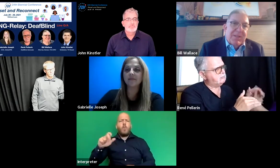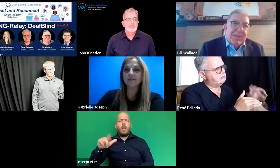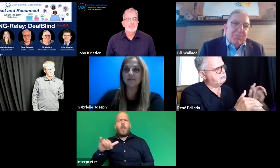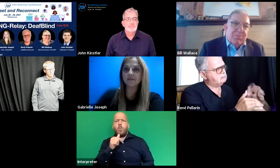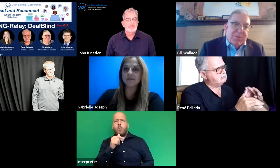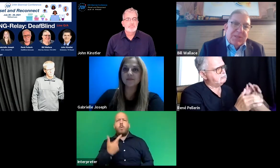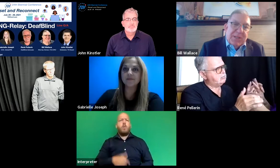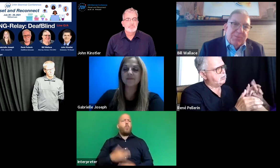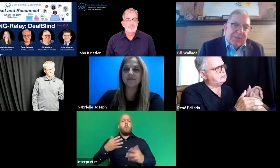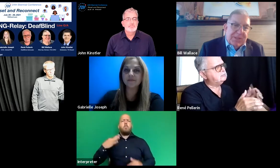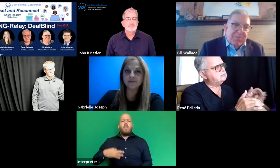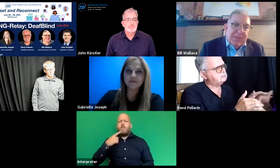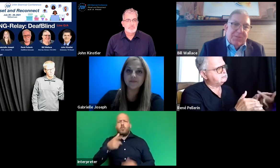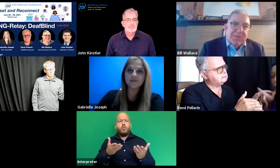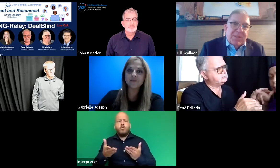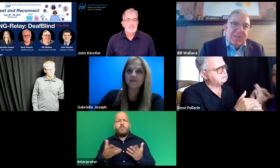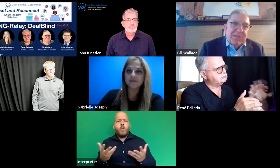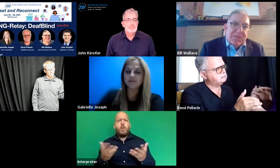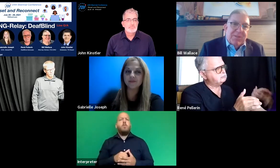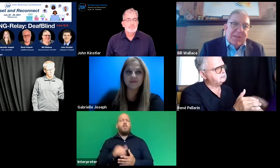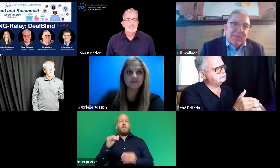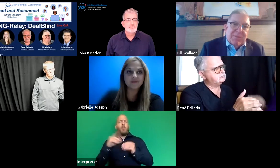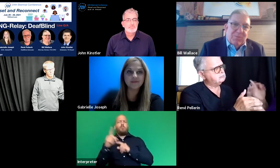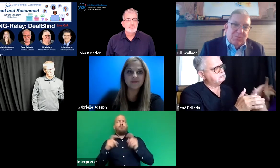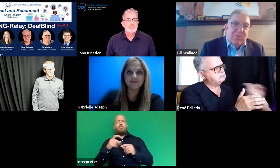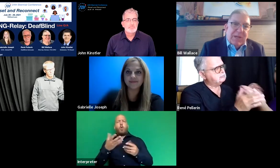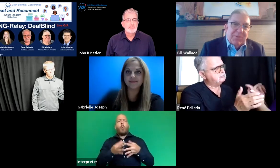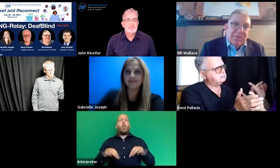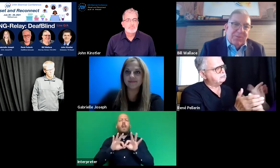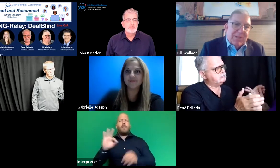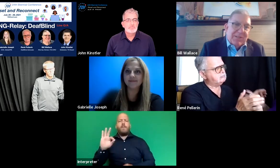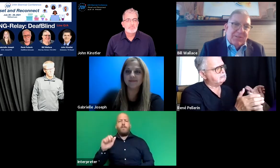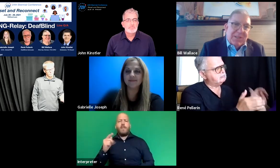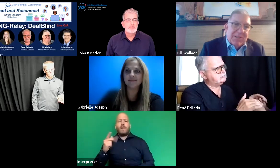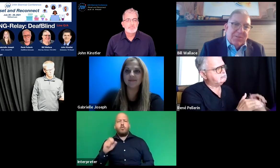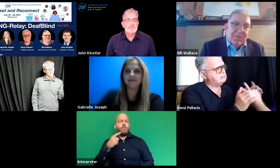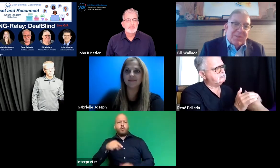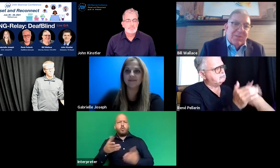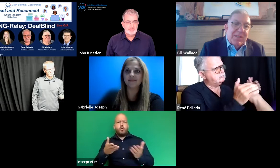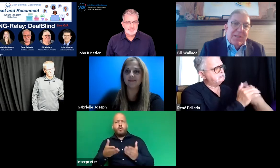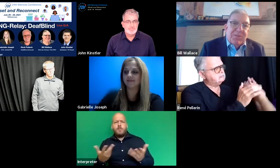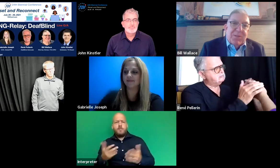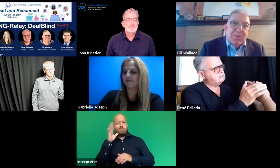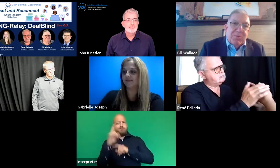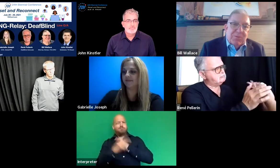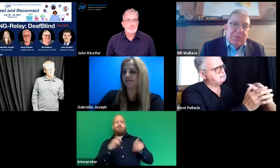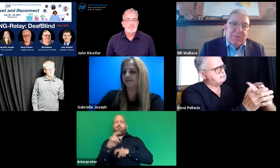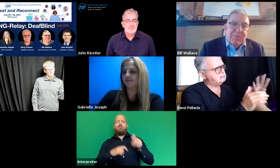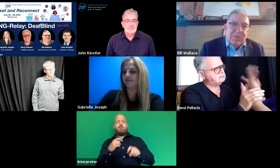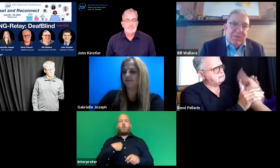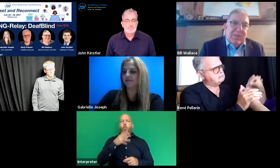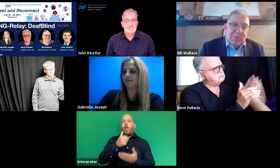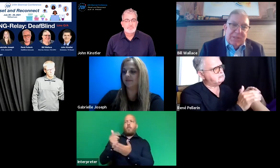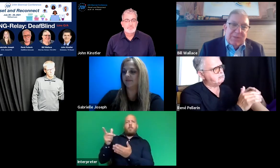it, to help the FCC figure out how to sustain the service. So we